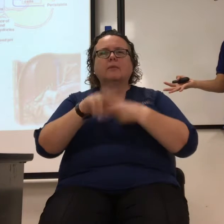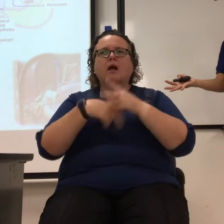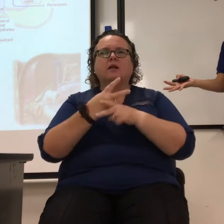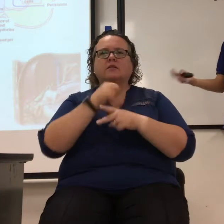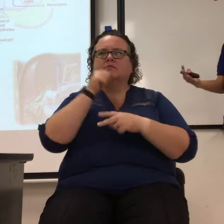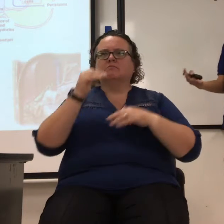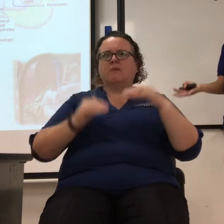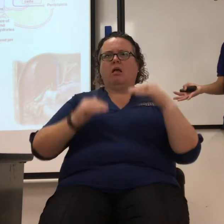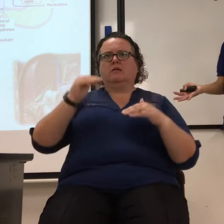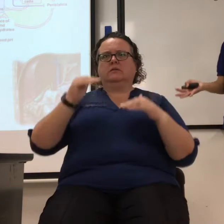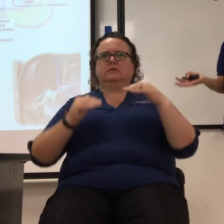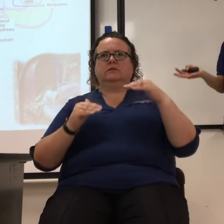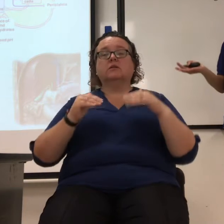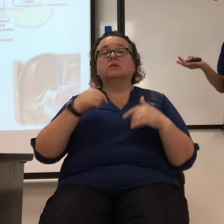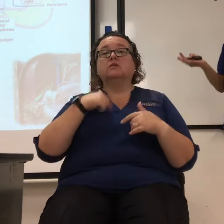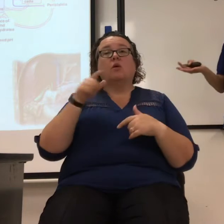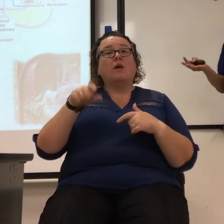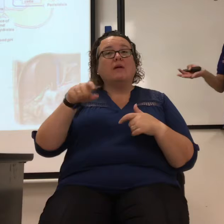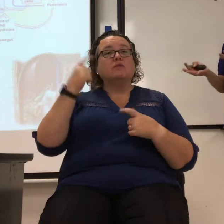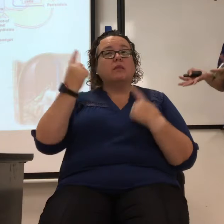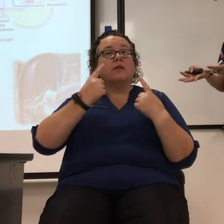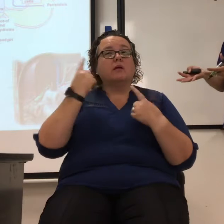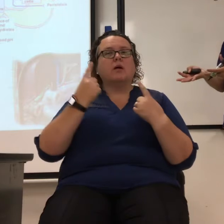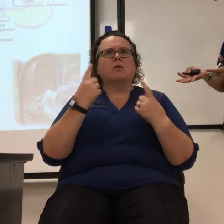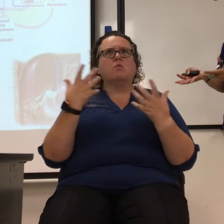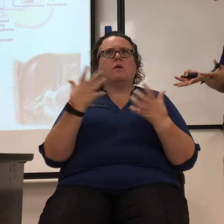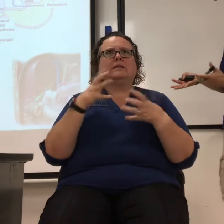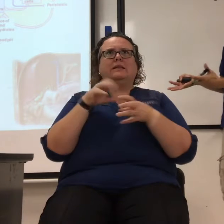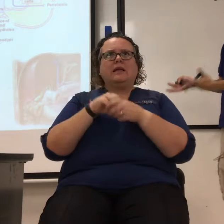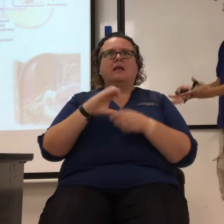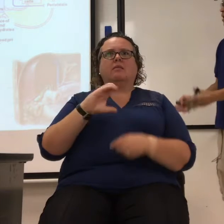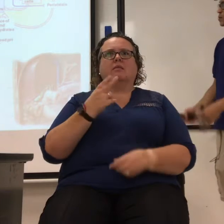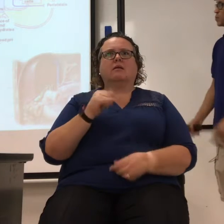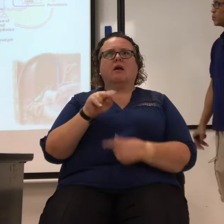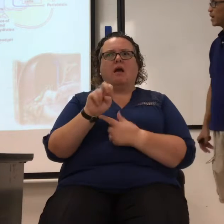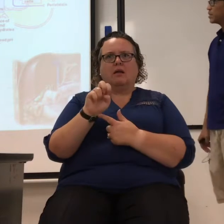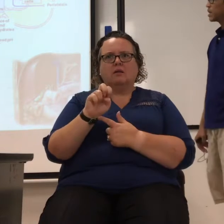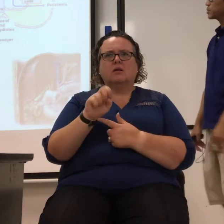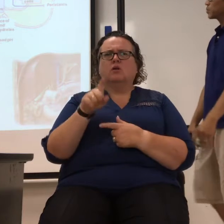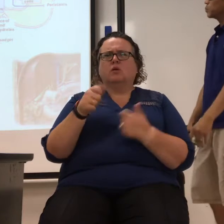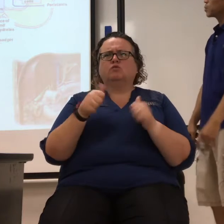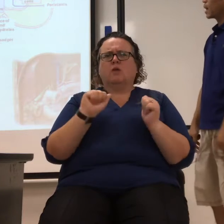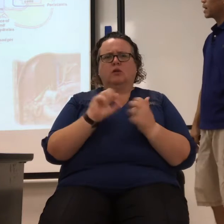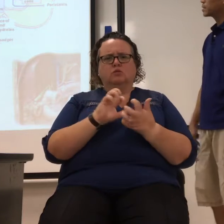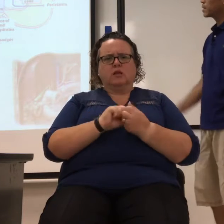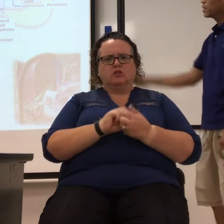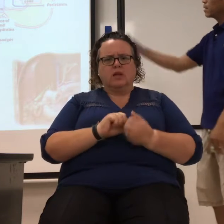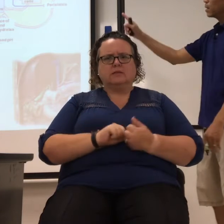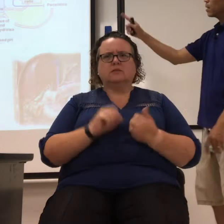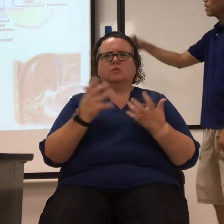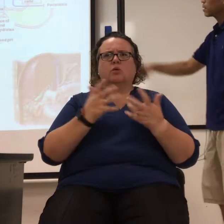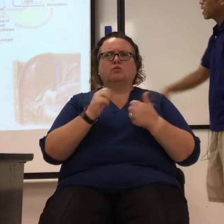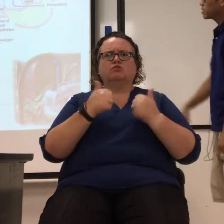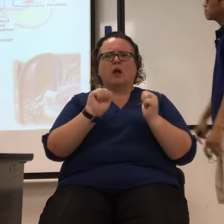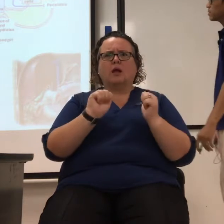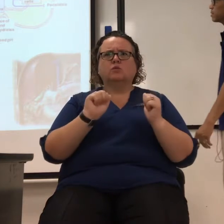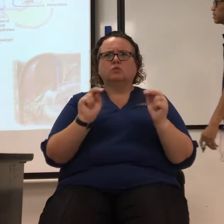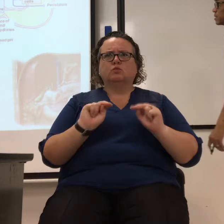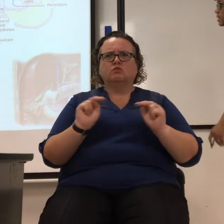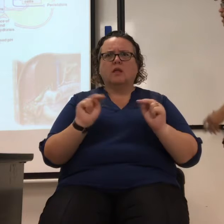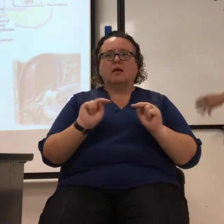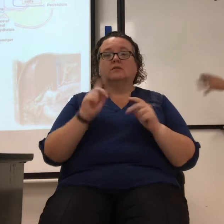something. So you have to think about what's in the chyme. What are you trying to digest or neutralize? And in the